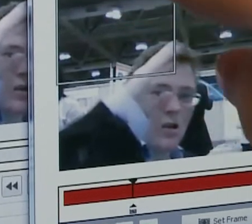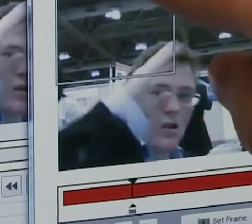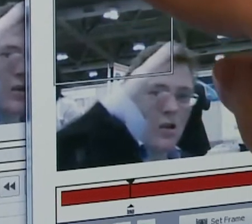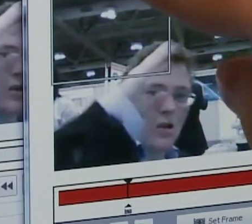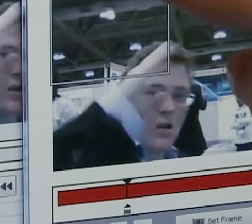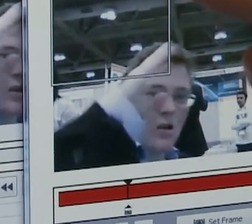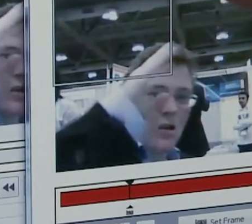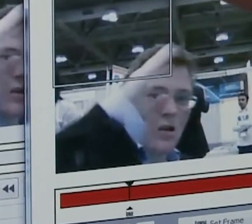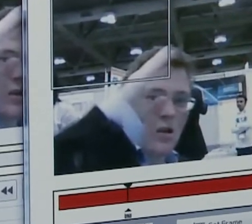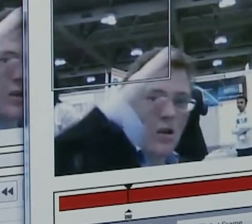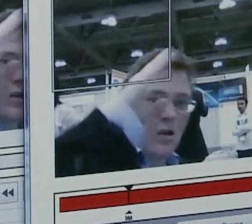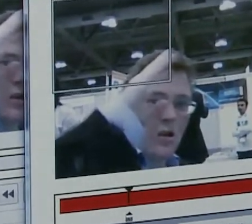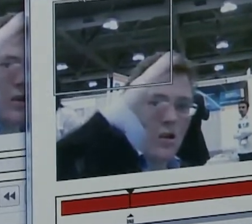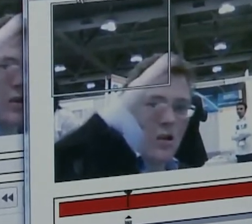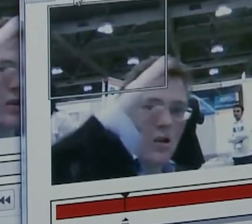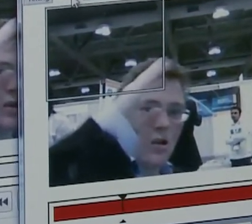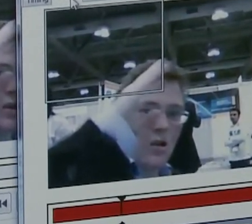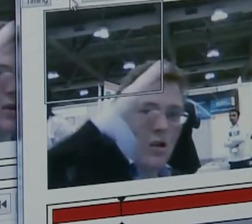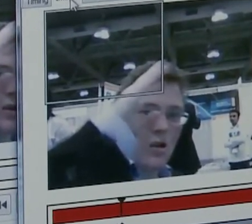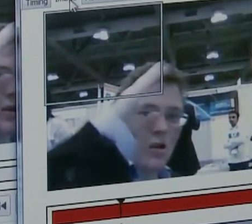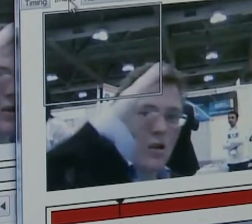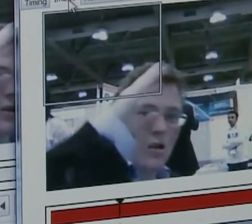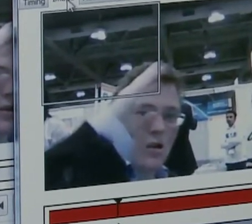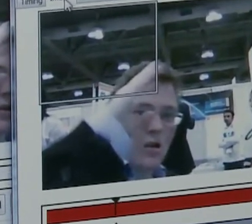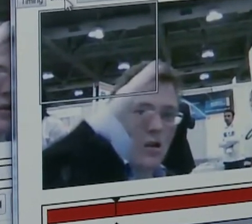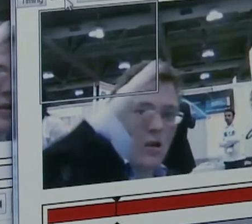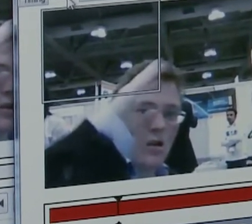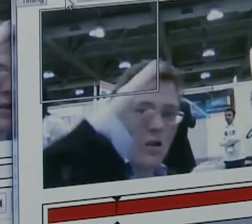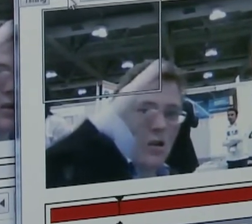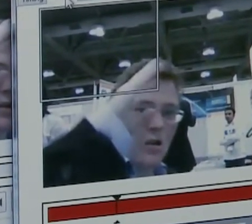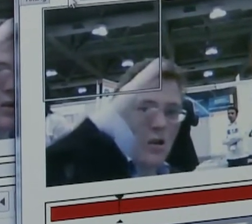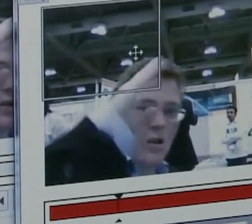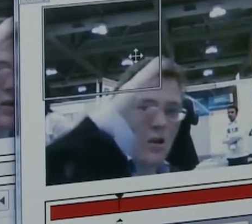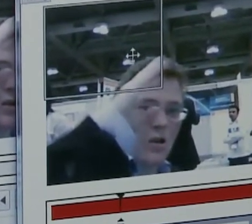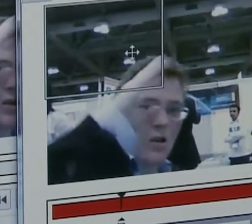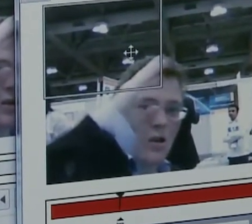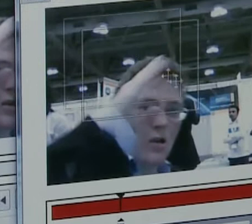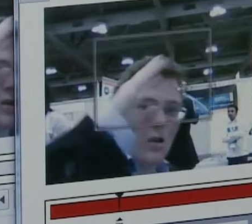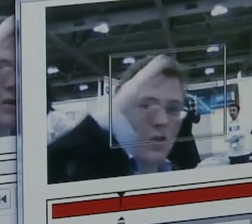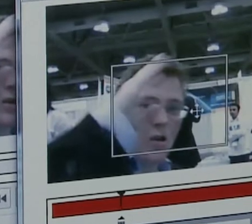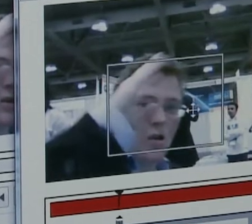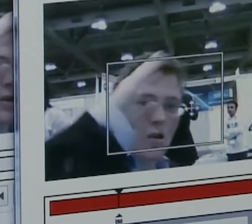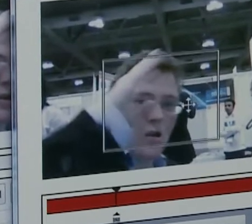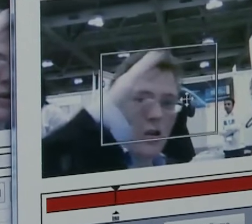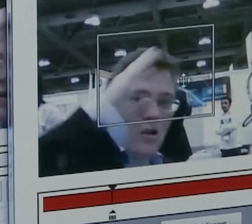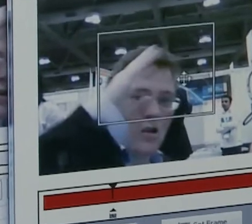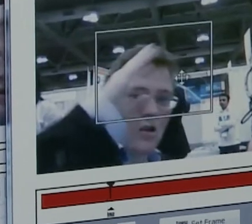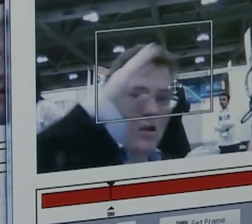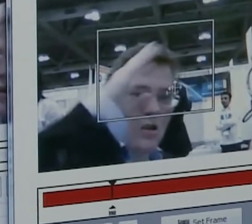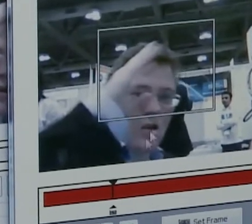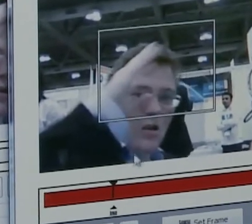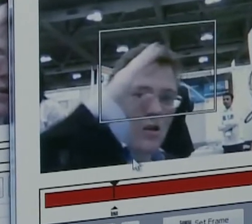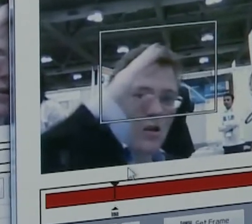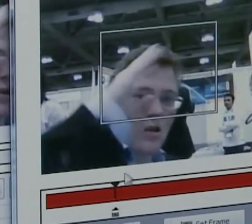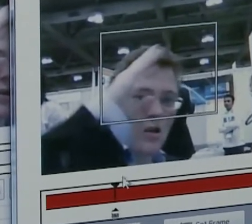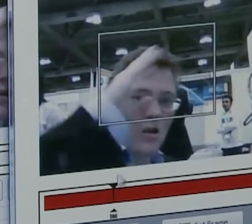And you can see here that I can frame what part of that video frame I want to become my thumbnail, so I can center it on my face.